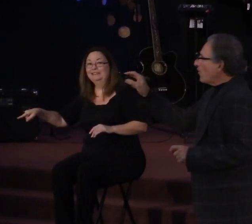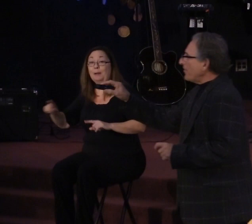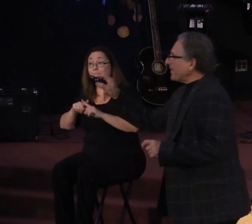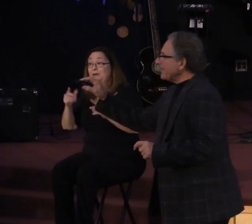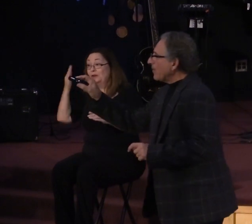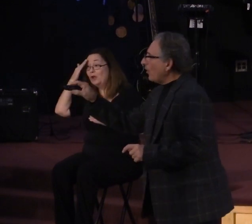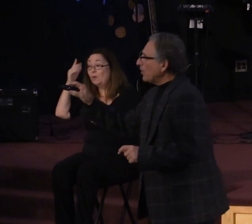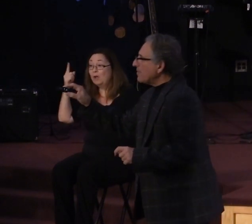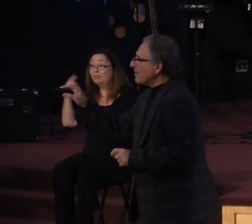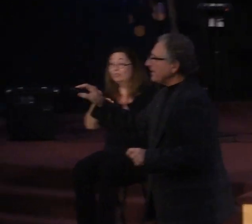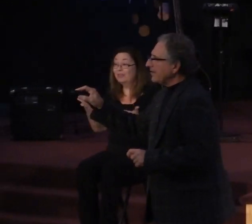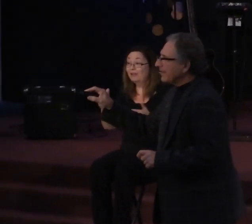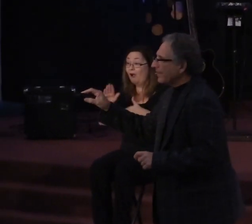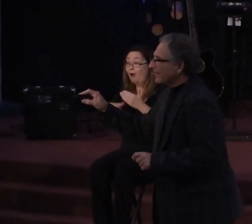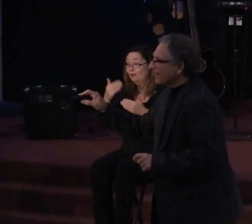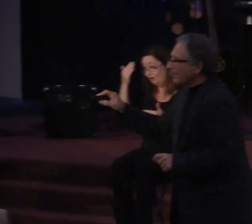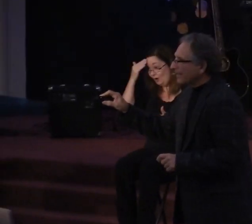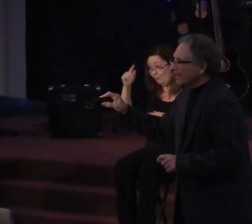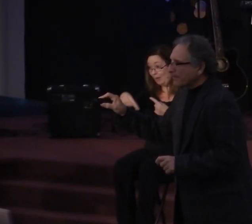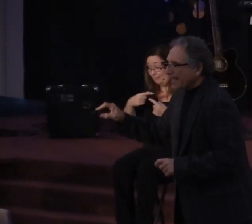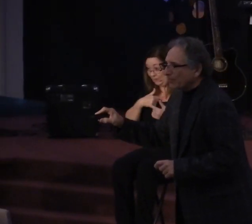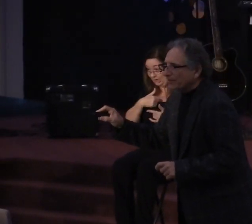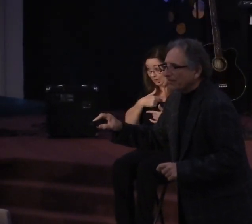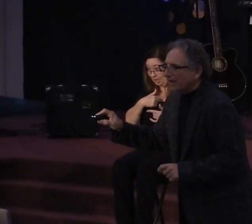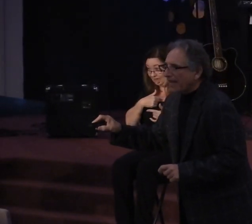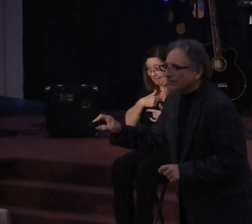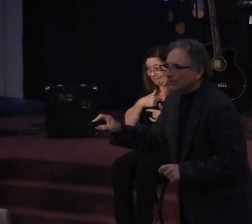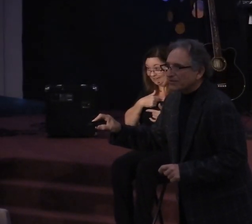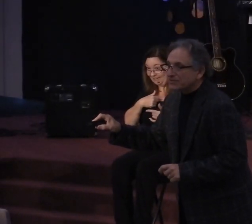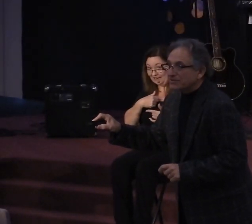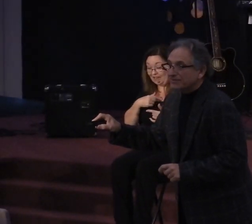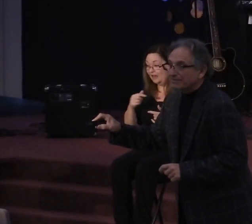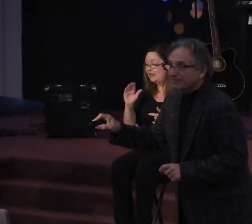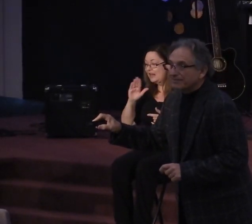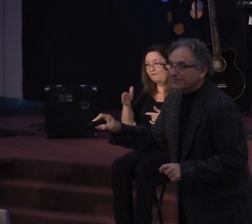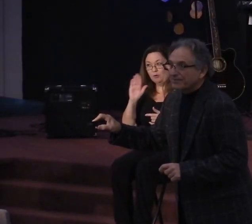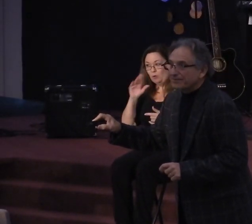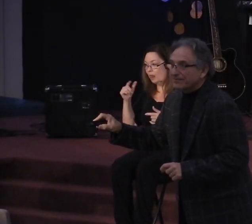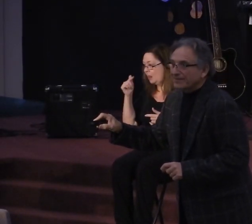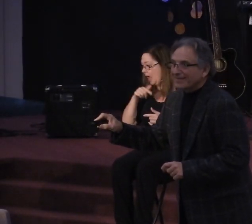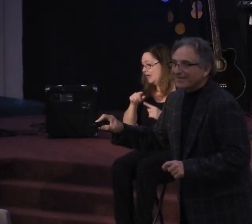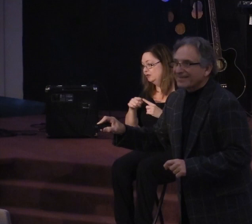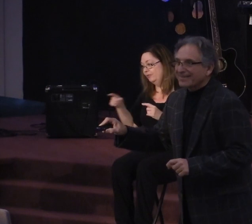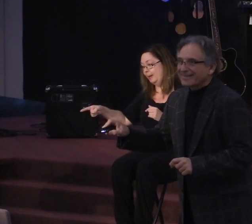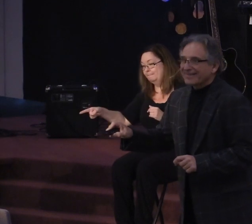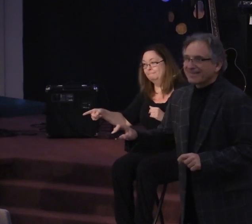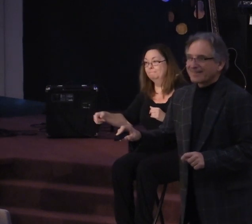But you know one thing they all know about me? Pap will never lie to us.